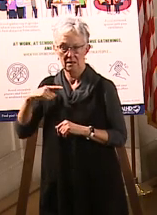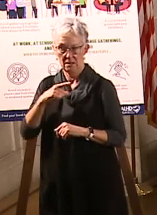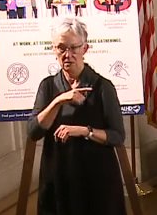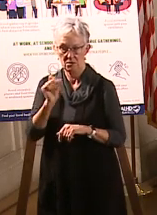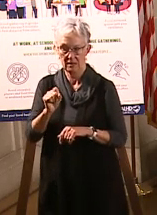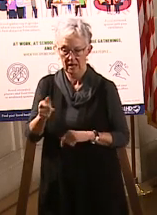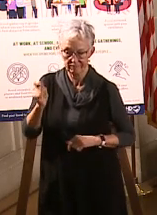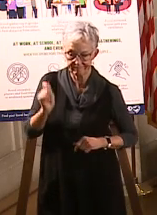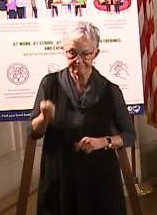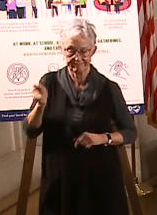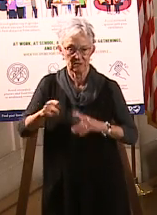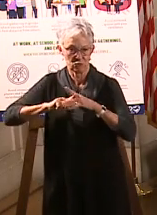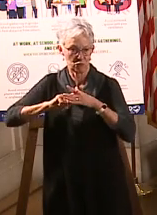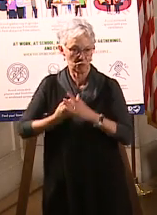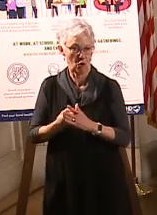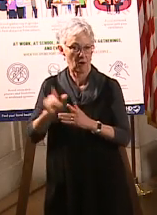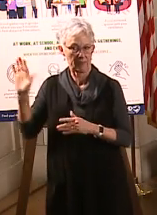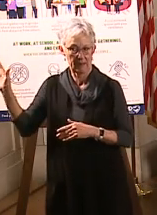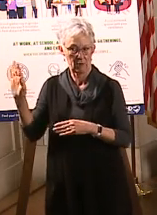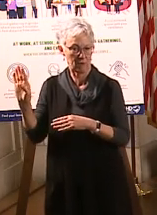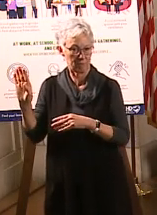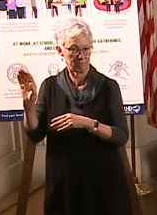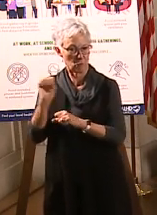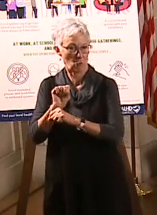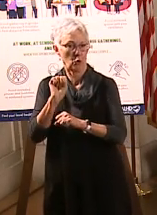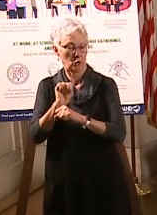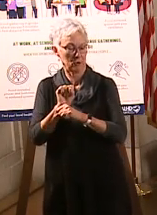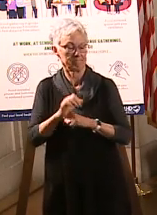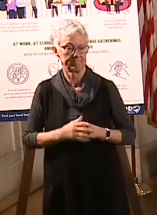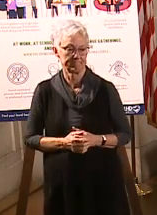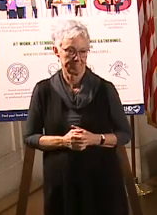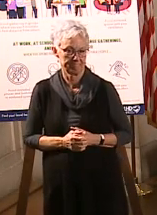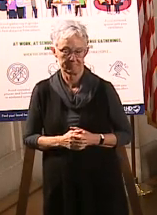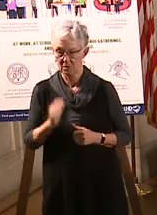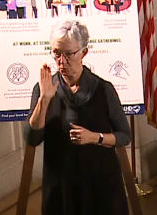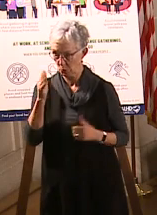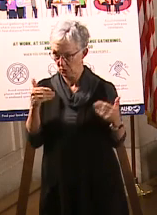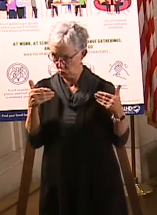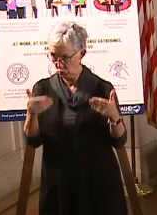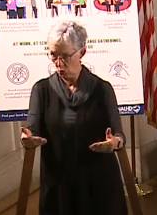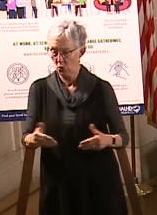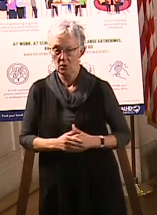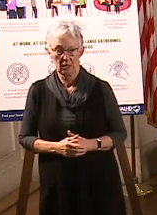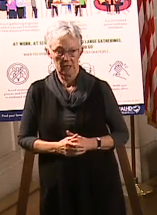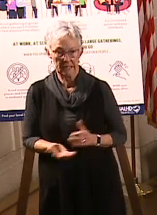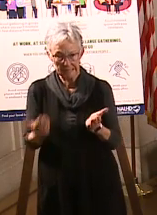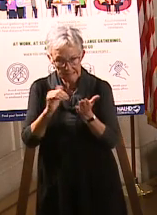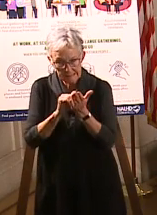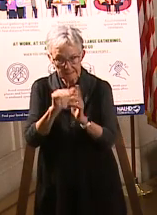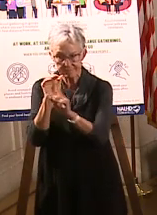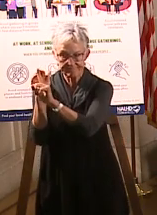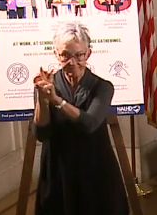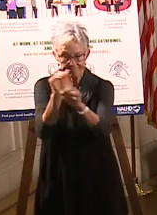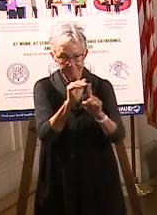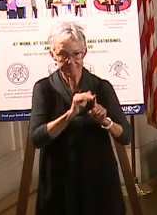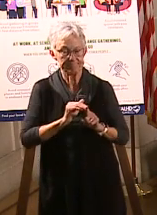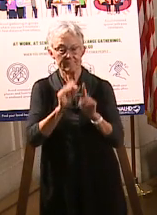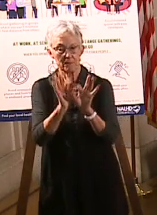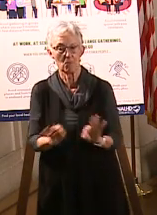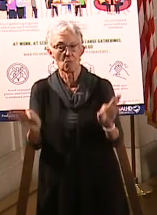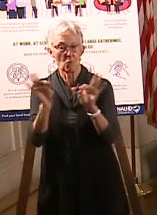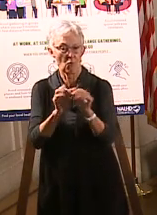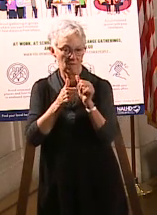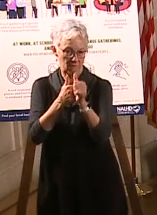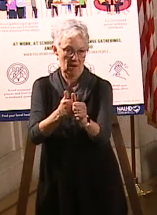to get in the way of that. So we'll get right into it. Again, I want to remind people, please continue to use all the tools we